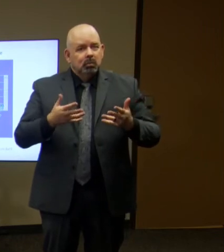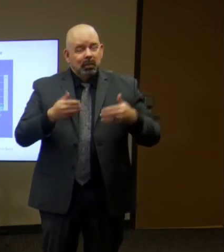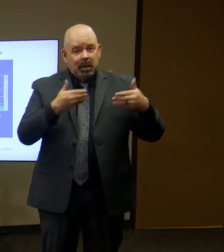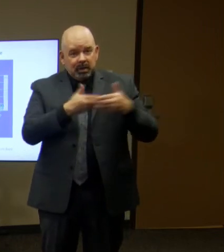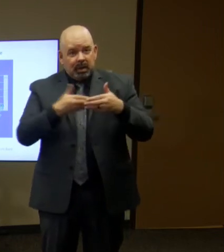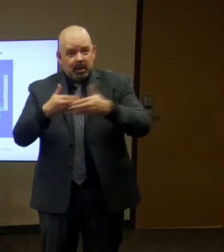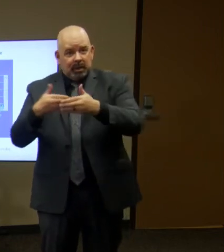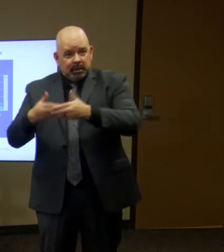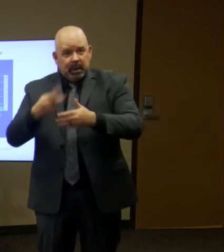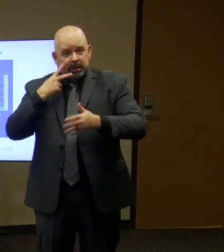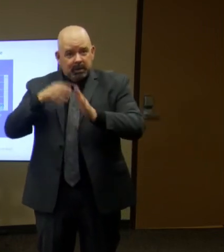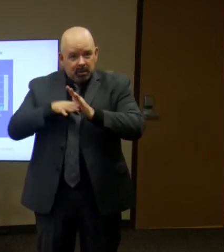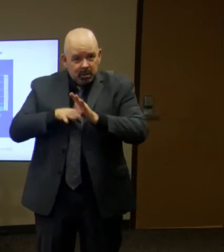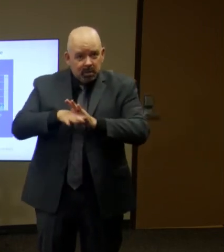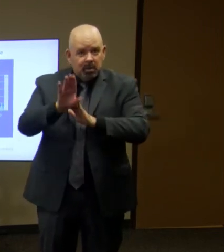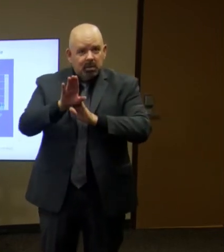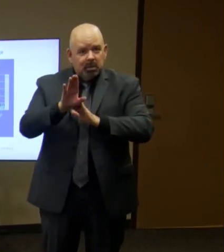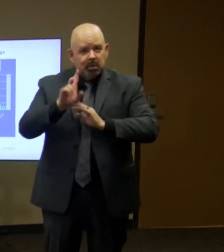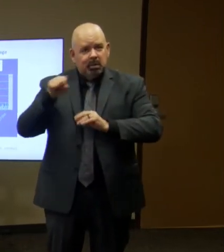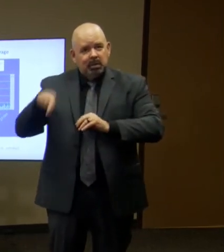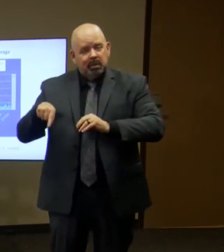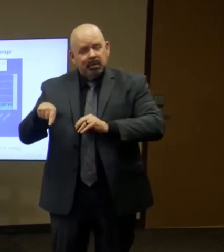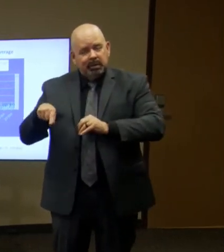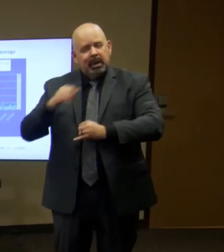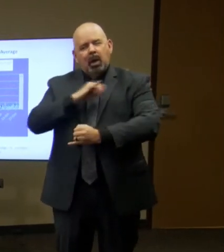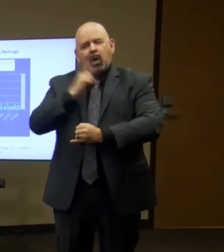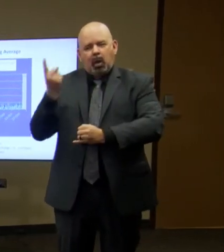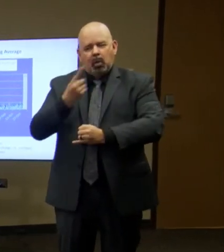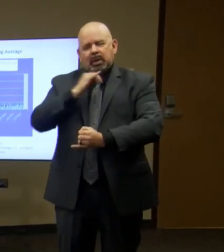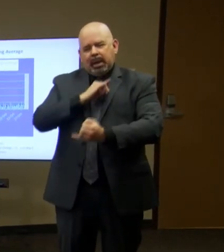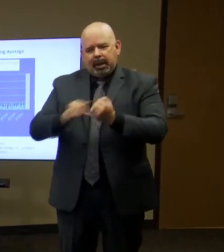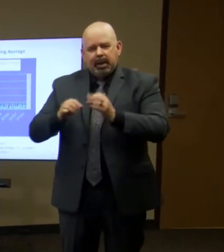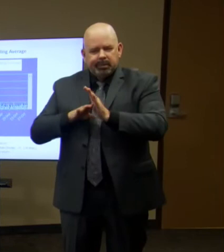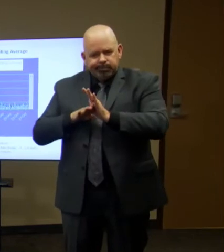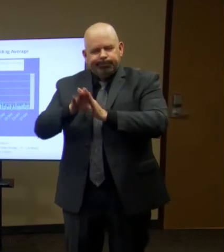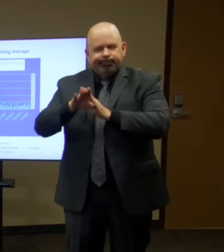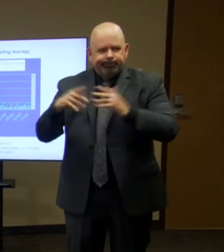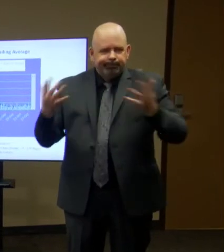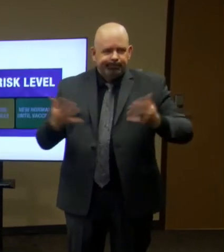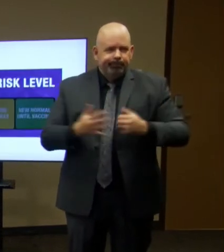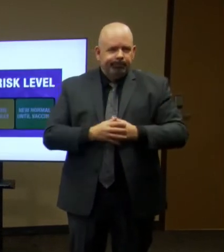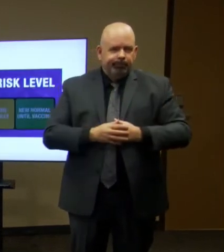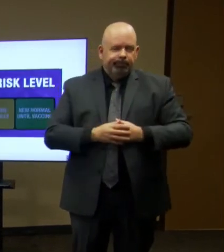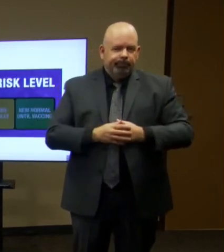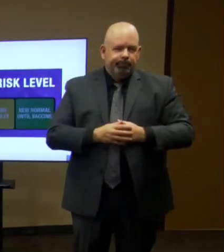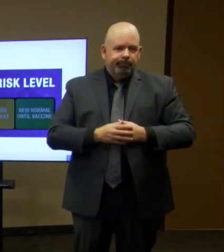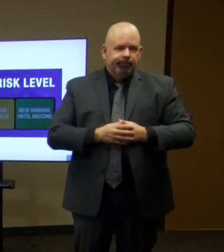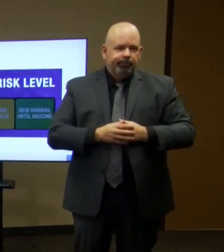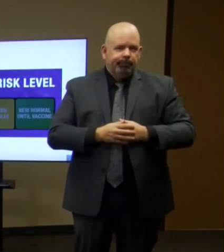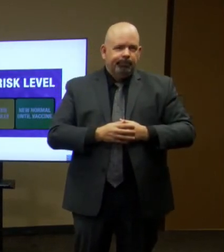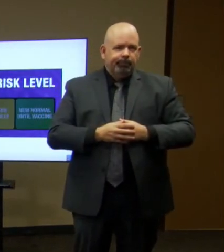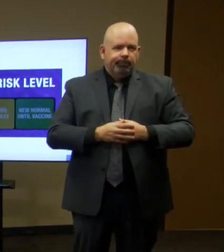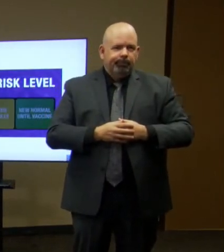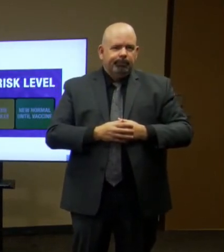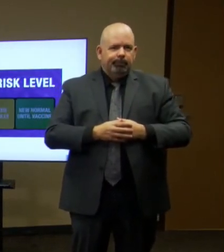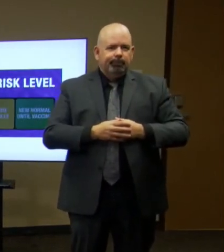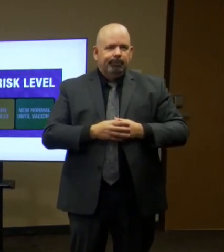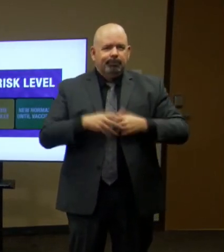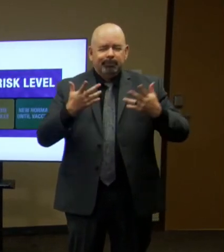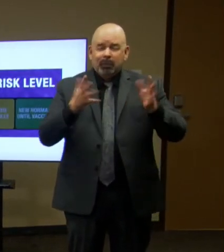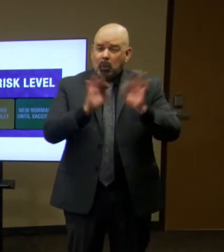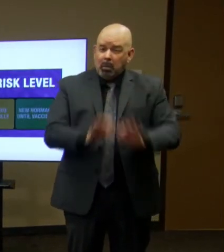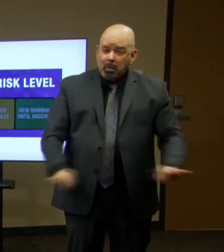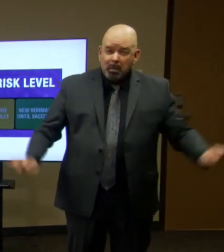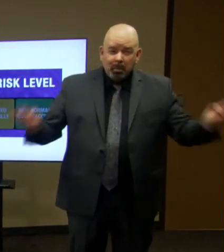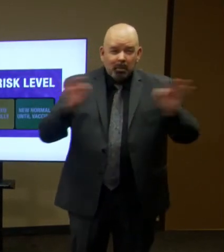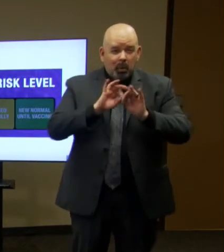all of these slides demonstrate, it really is a very crucial and critical time in our fight against COVID-19.